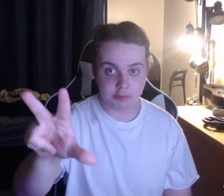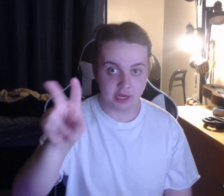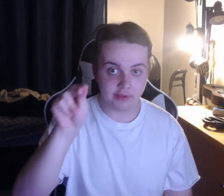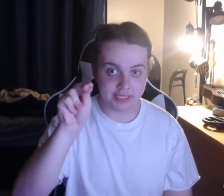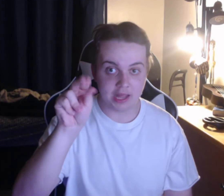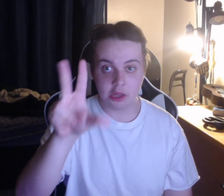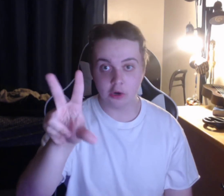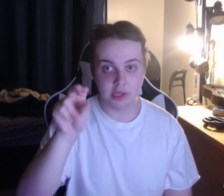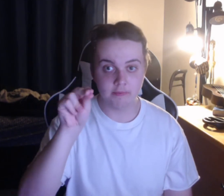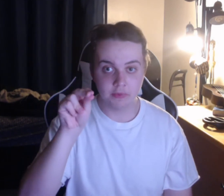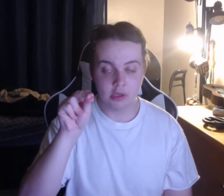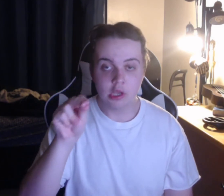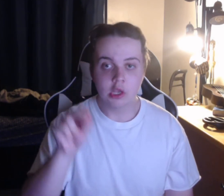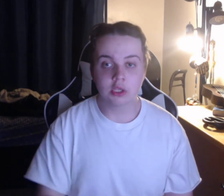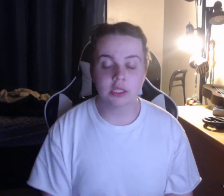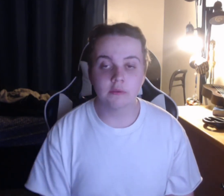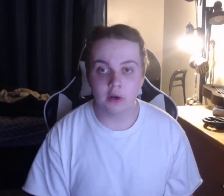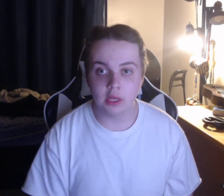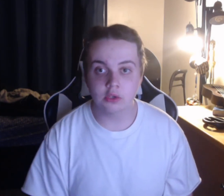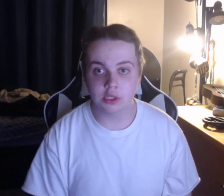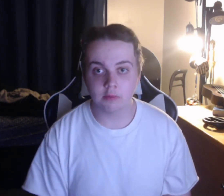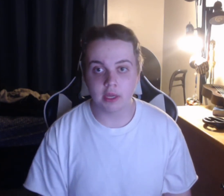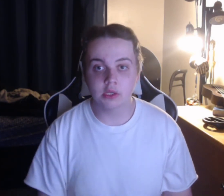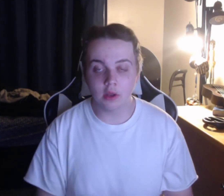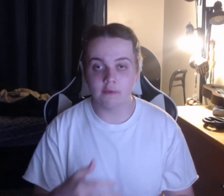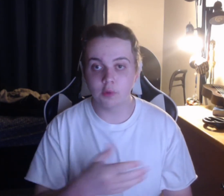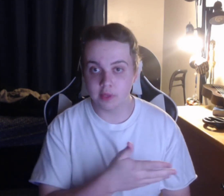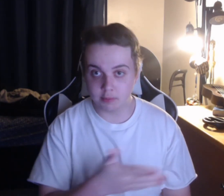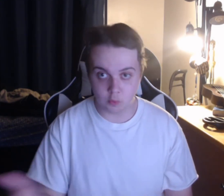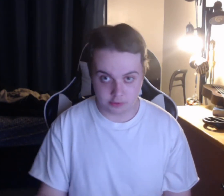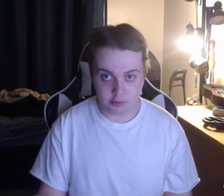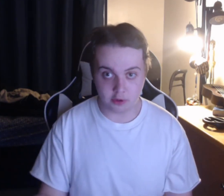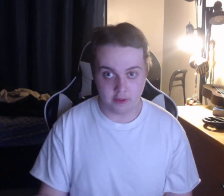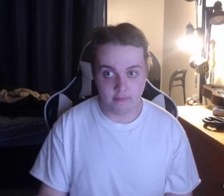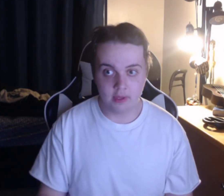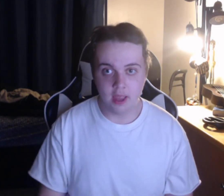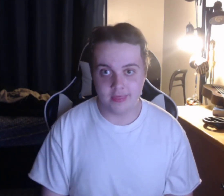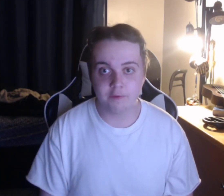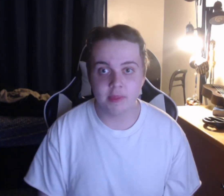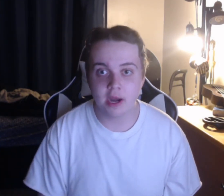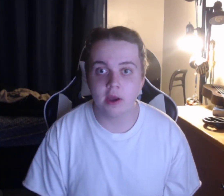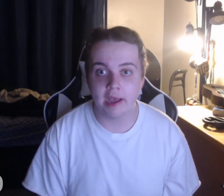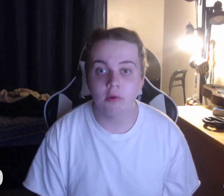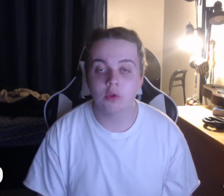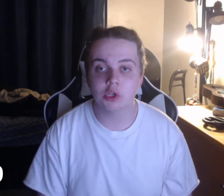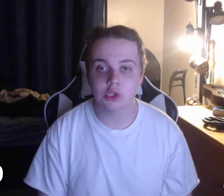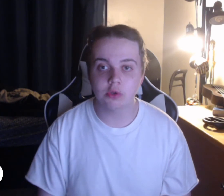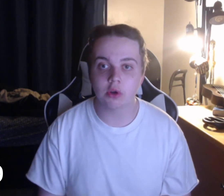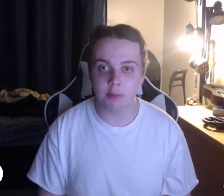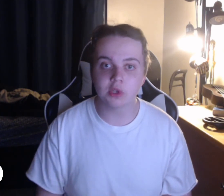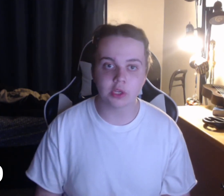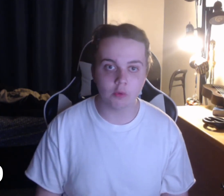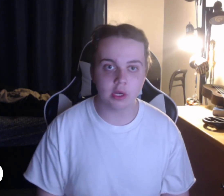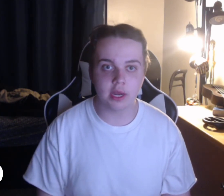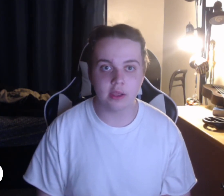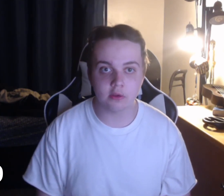like that, 30. So that's a very interesting way of doing numbers 1 through 30. And then from then on out, you just do your numbers like you would in any other circumstance.